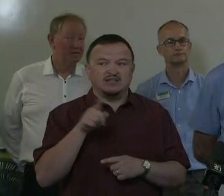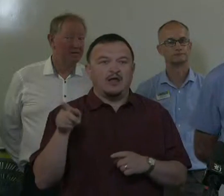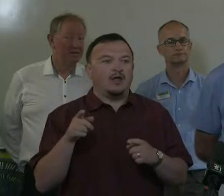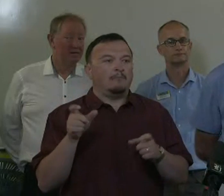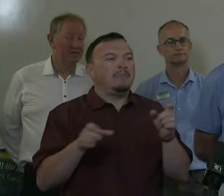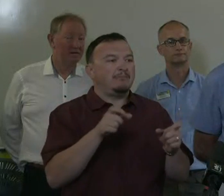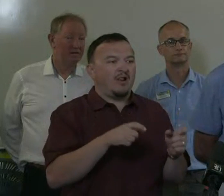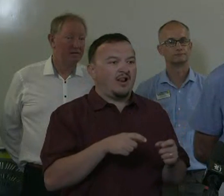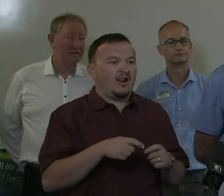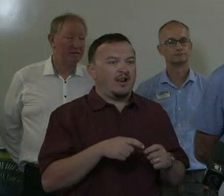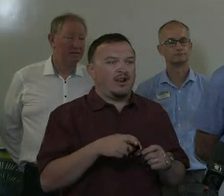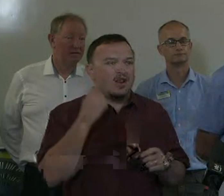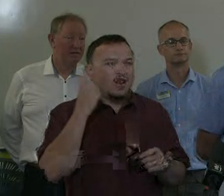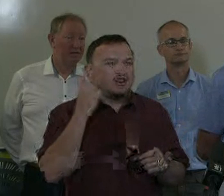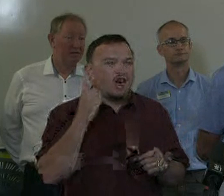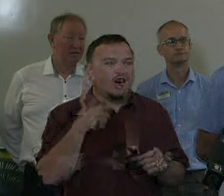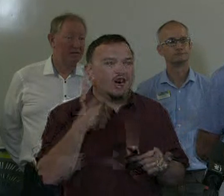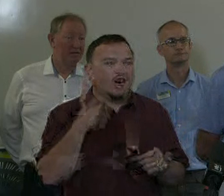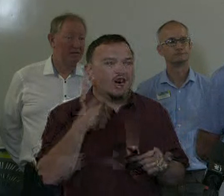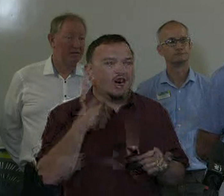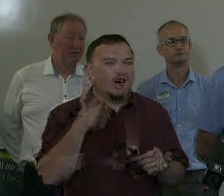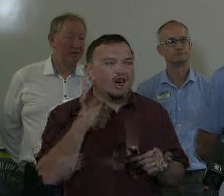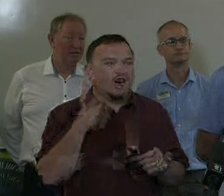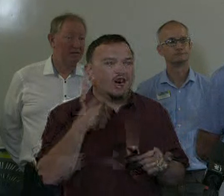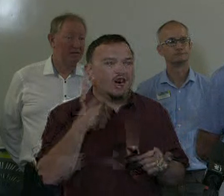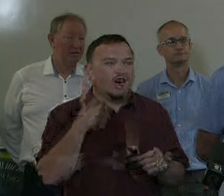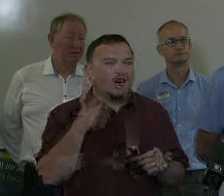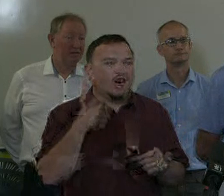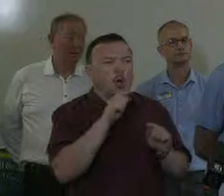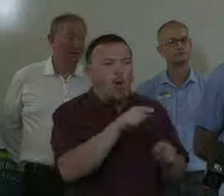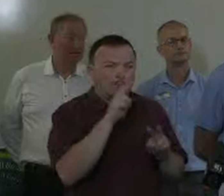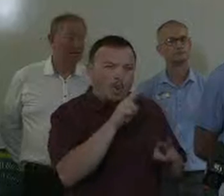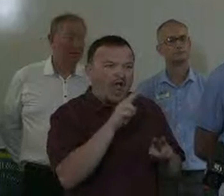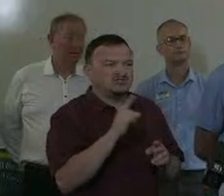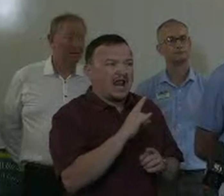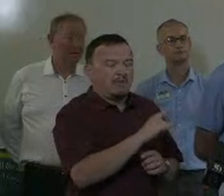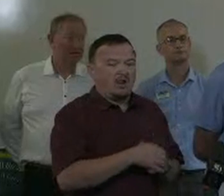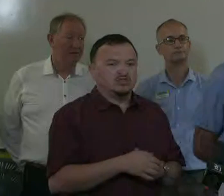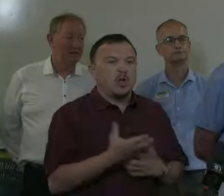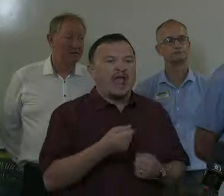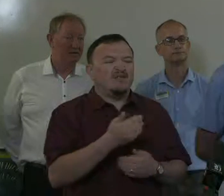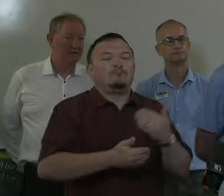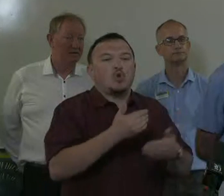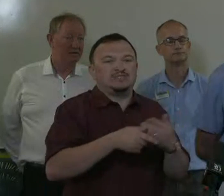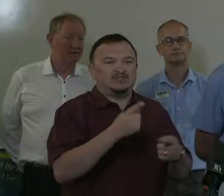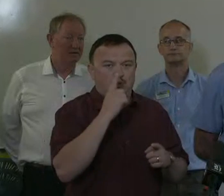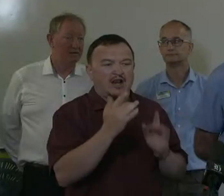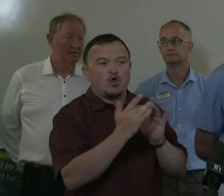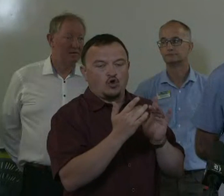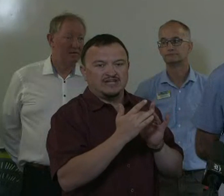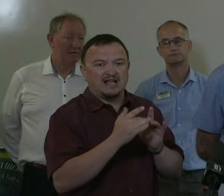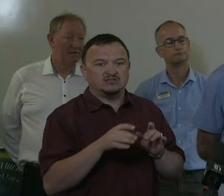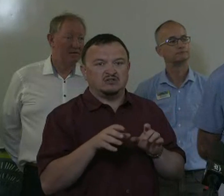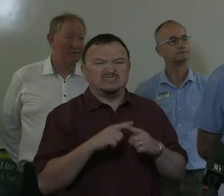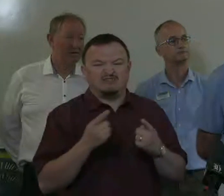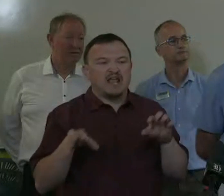people, particularly if they've got stock. We'd like to get home, so there is a process for them to contact the authorities concerned and find